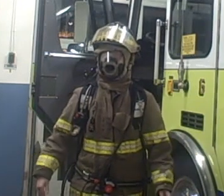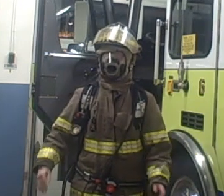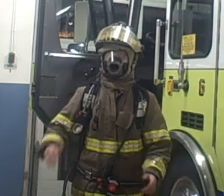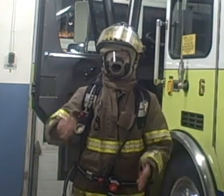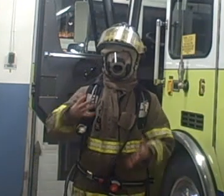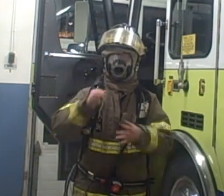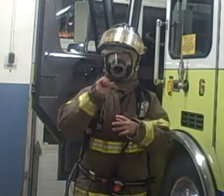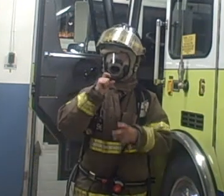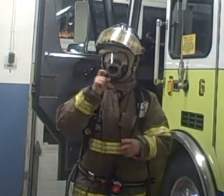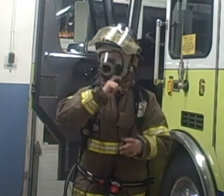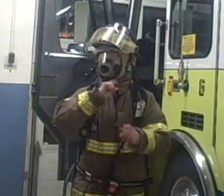kids.